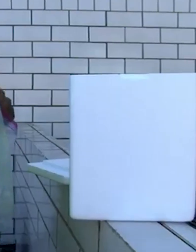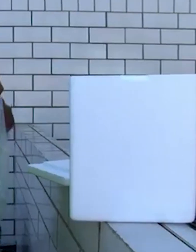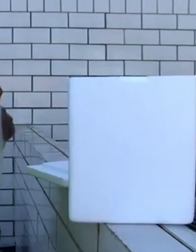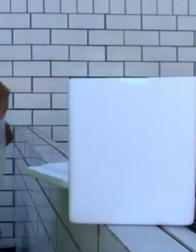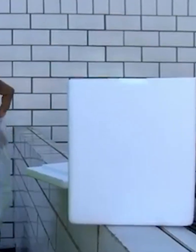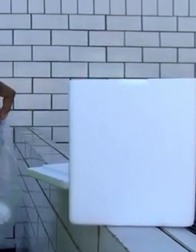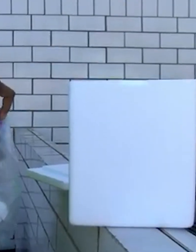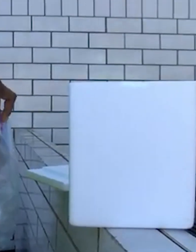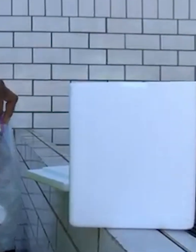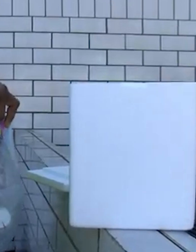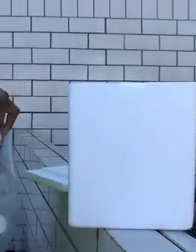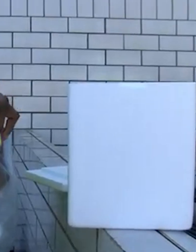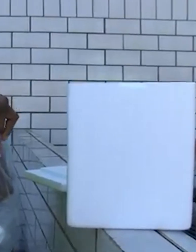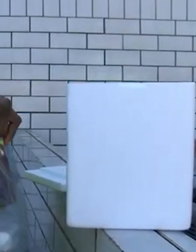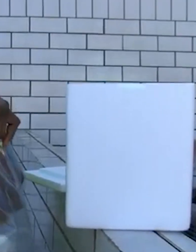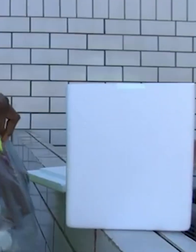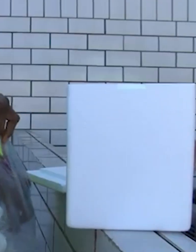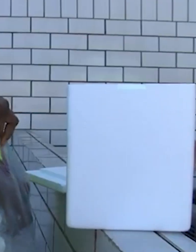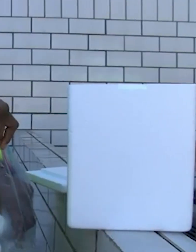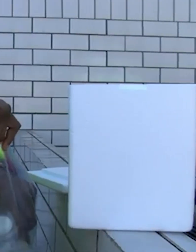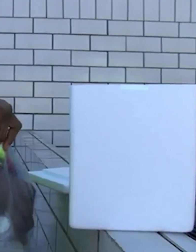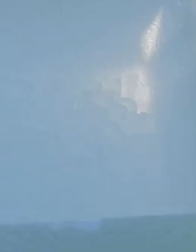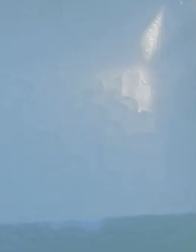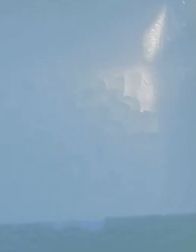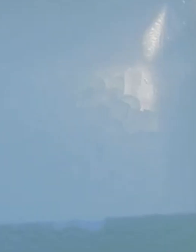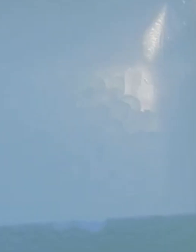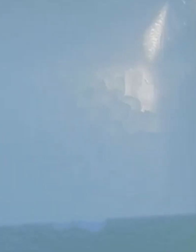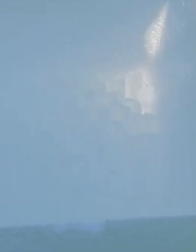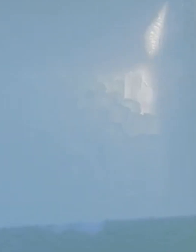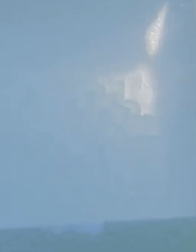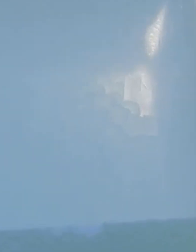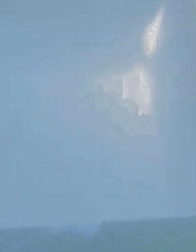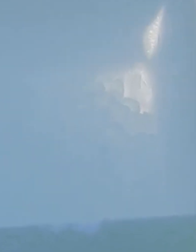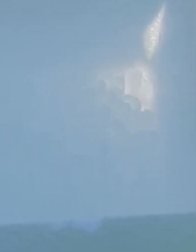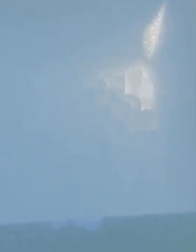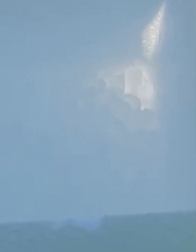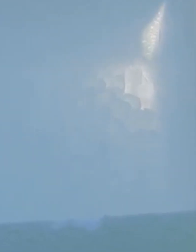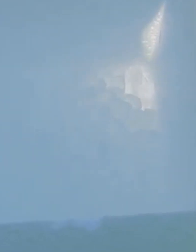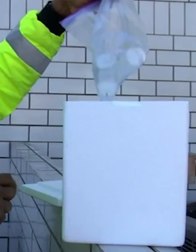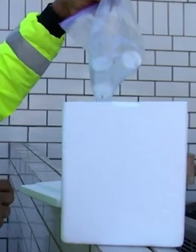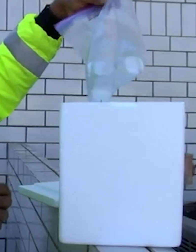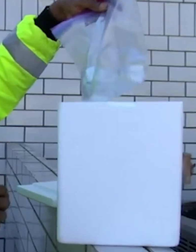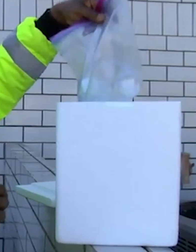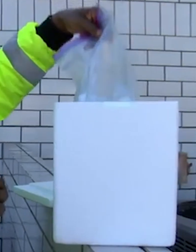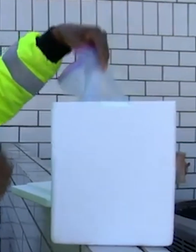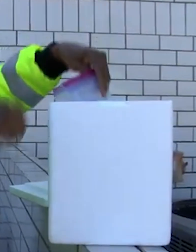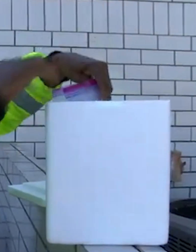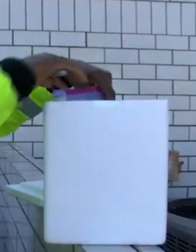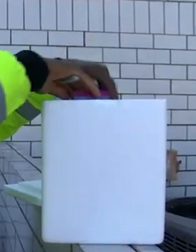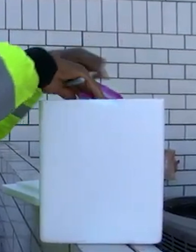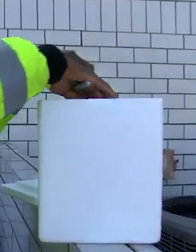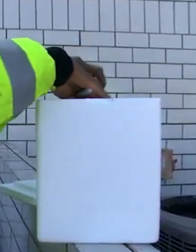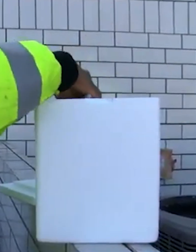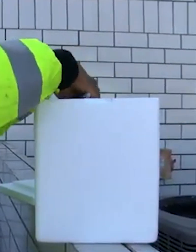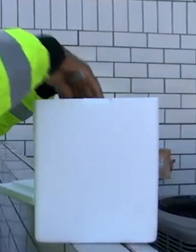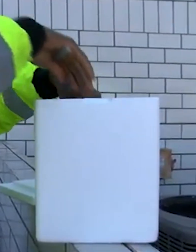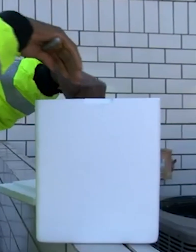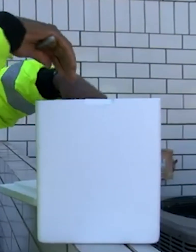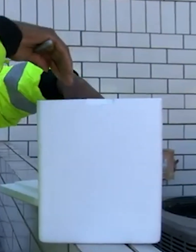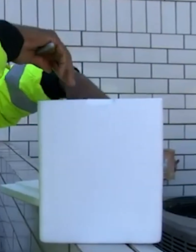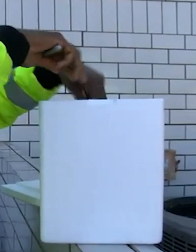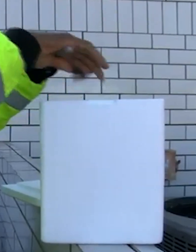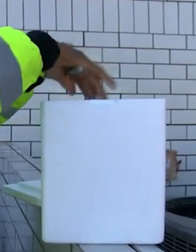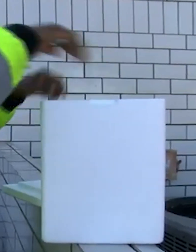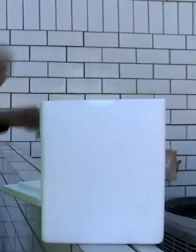from different areas, okay? TCEQ asked us to test 43 different locations, and we have